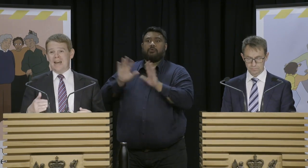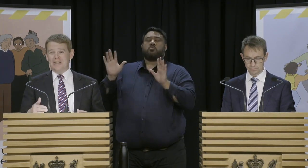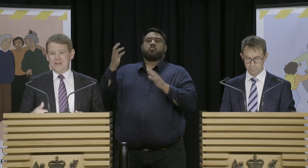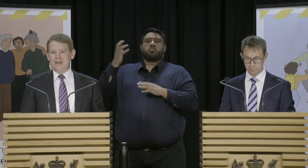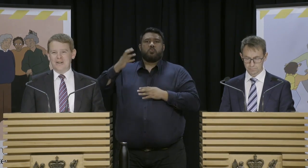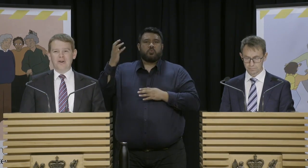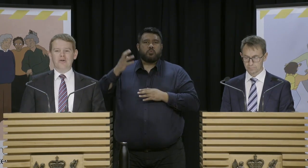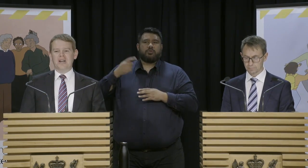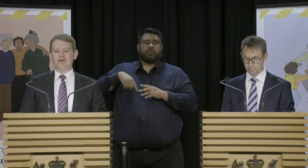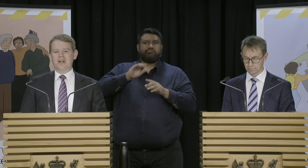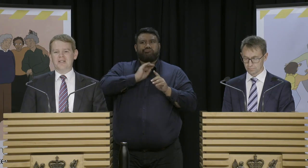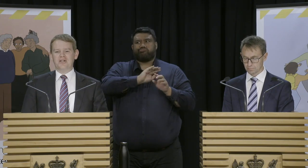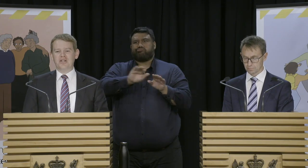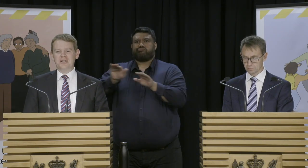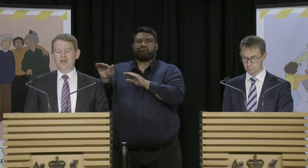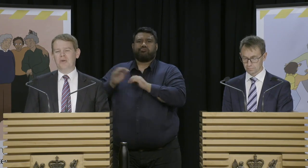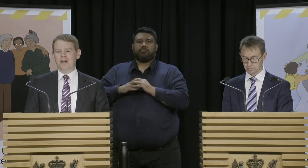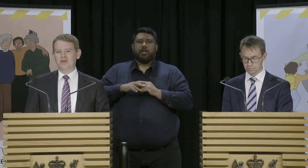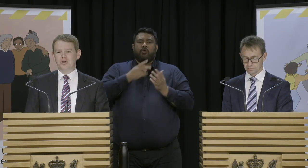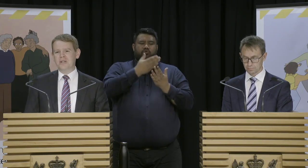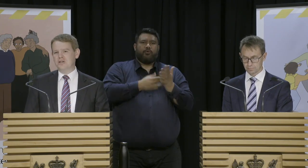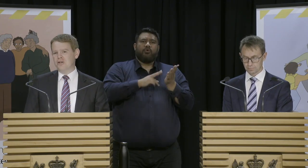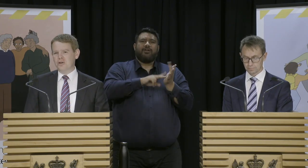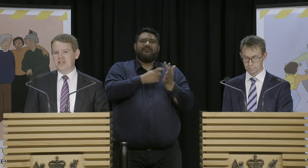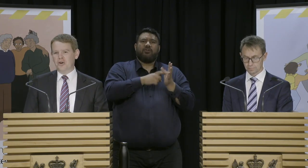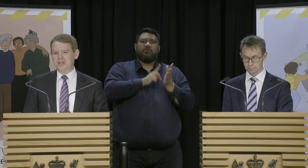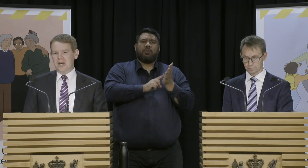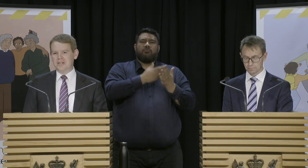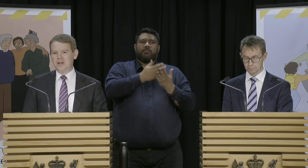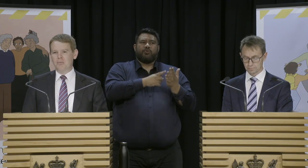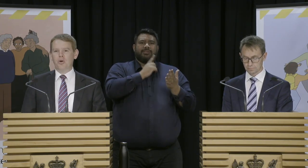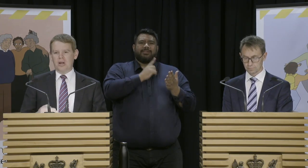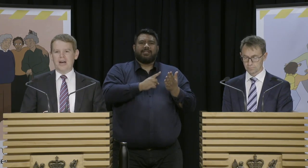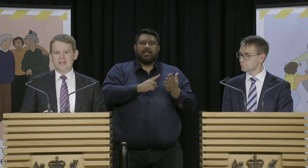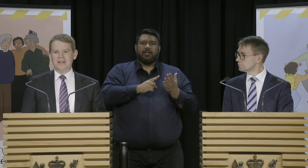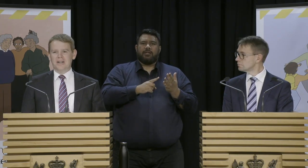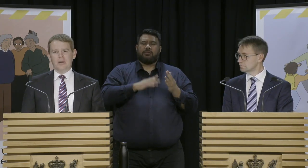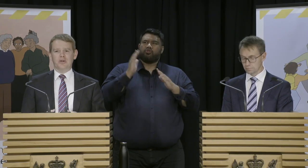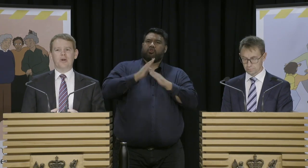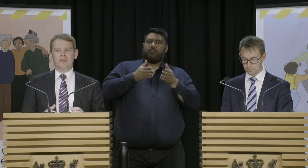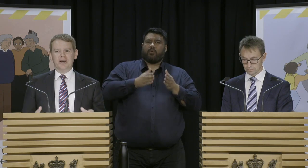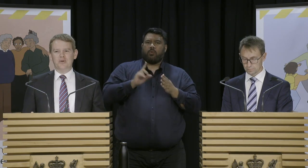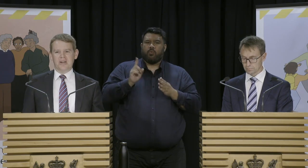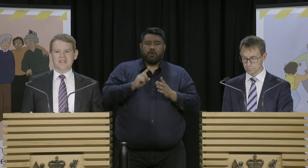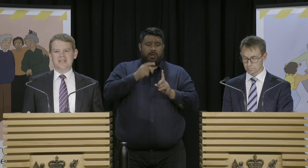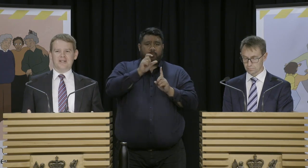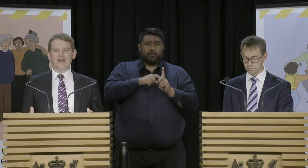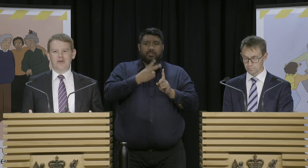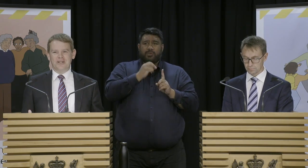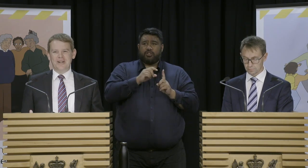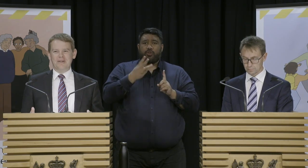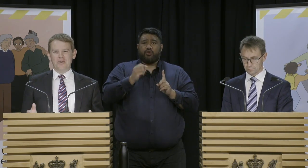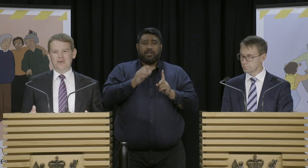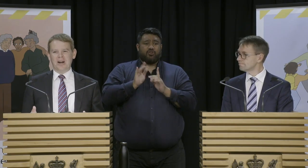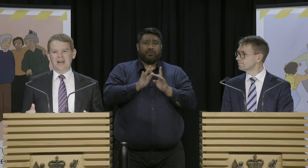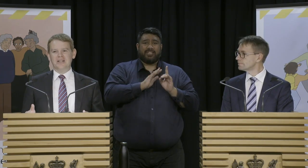gold standard for contact tracing, suggested that you might have sort of 20 to 30 contacts per case. We're talking about